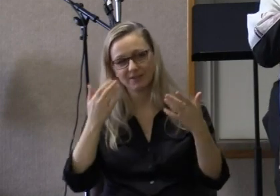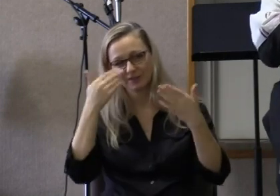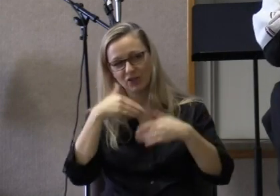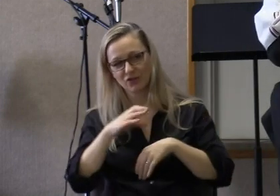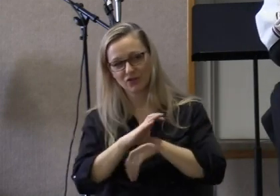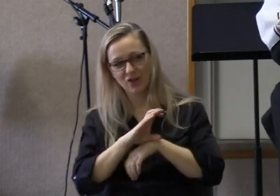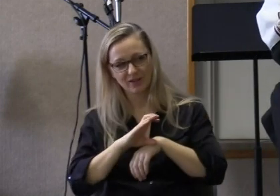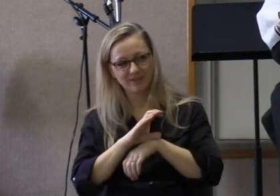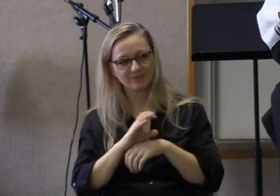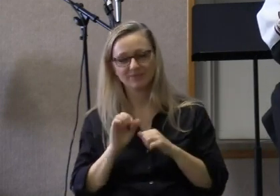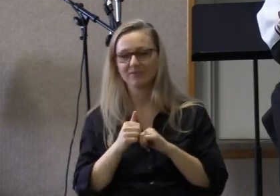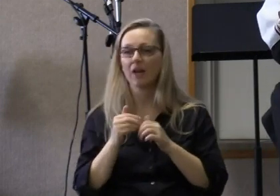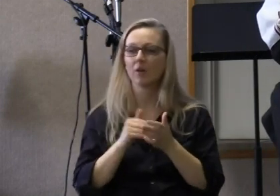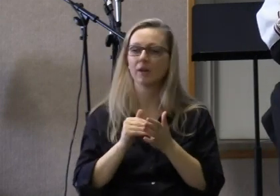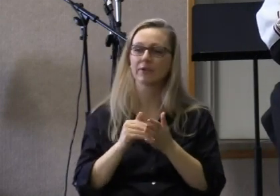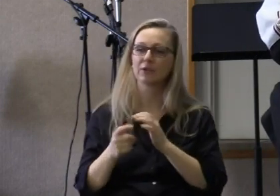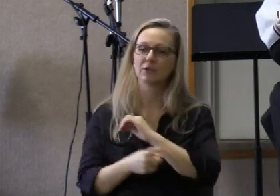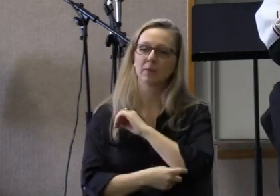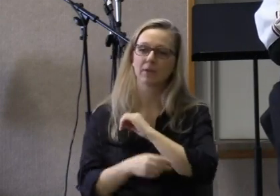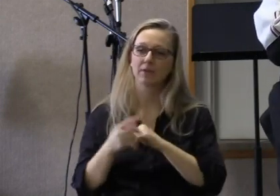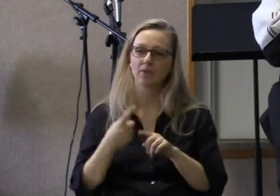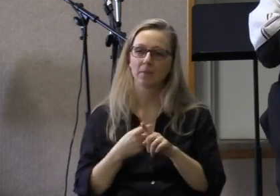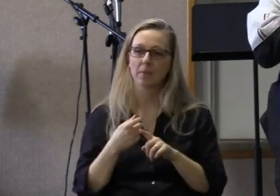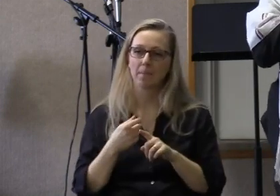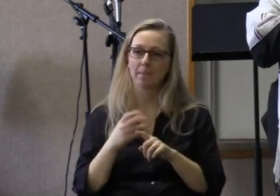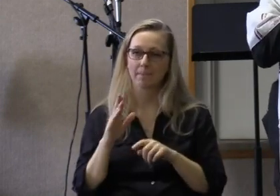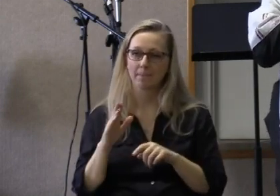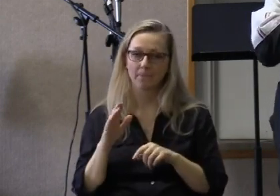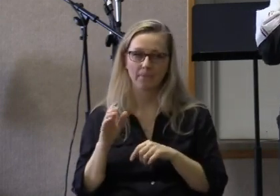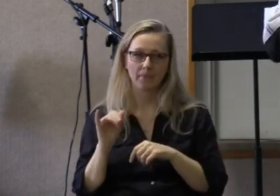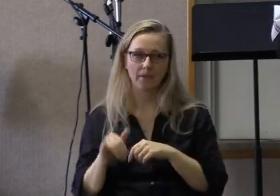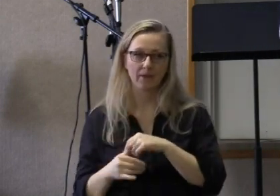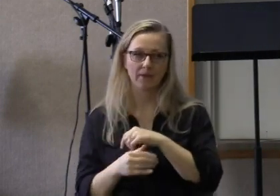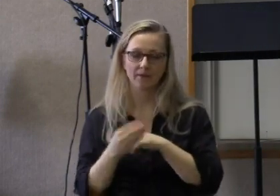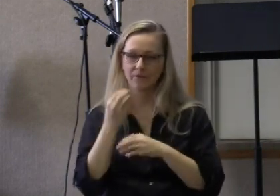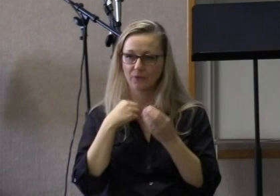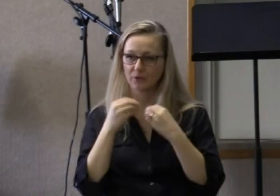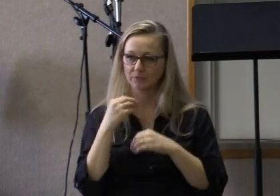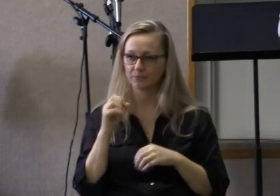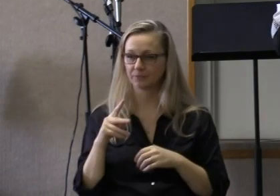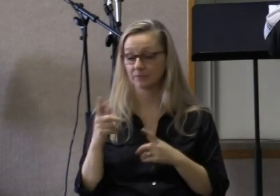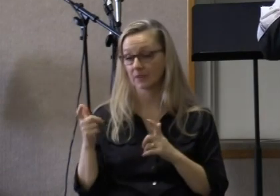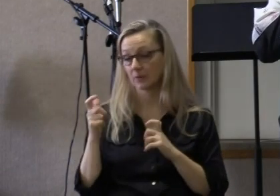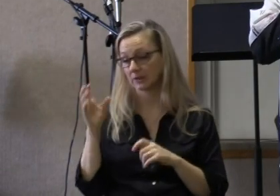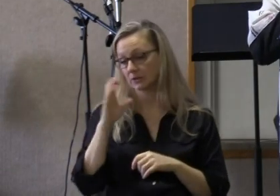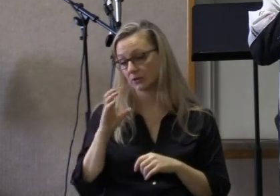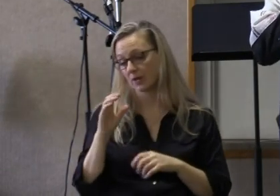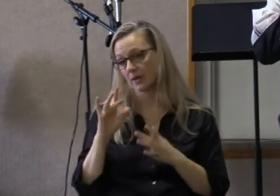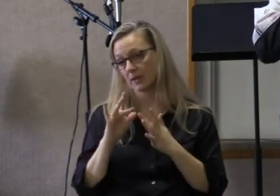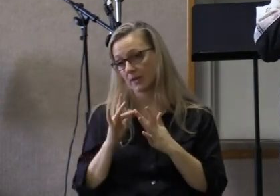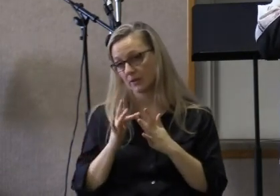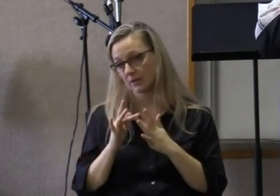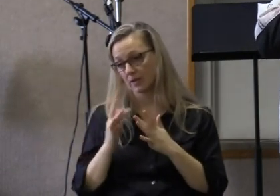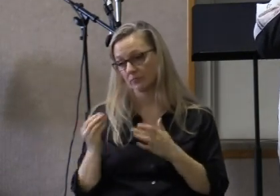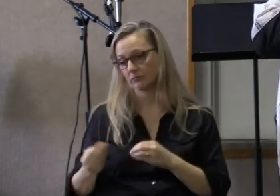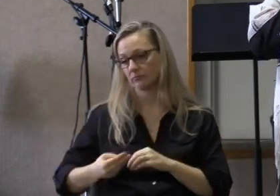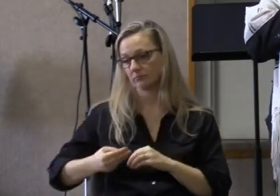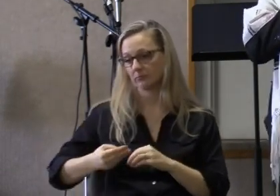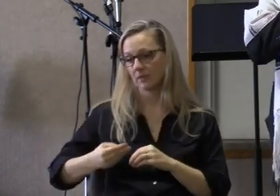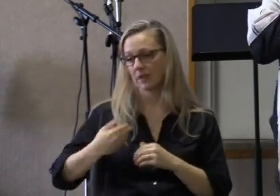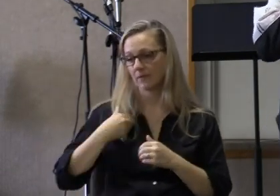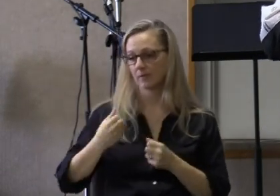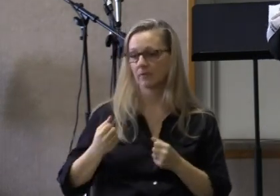How often are you tempted by that food? Okay. Quick search on the internet brings up lots of lists of foods that